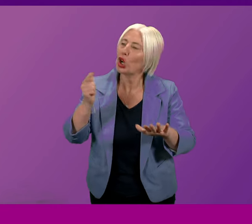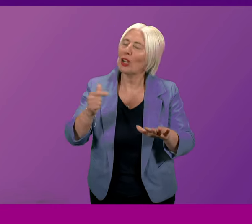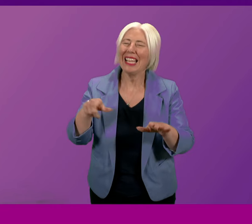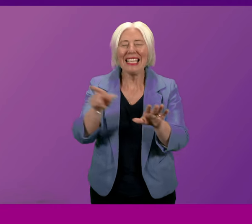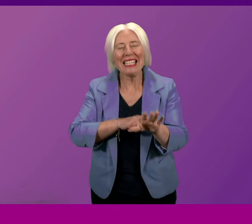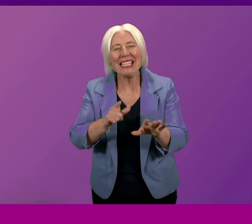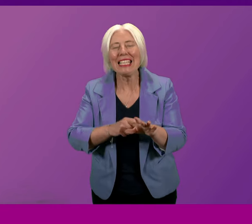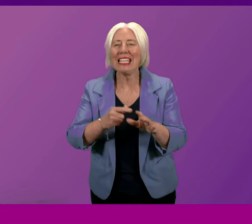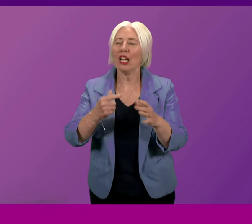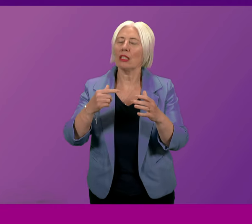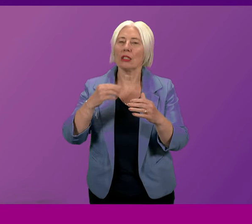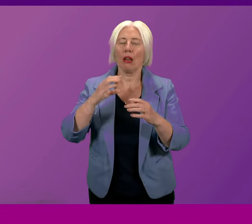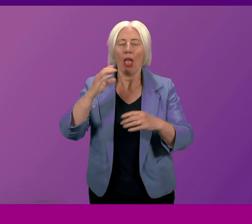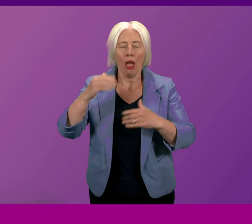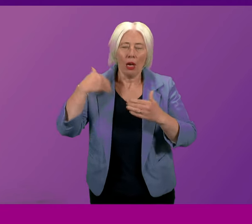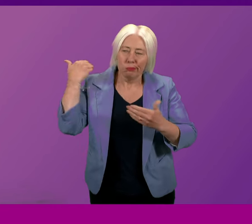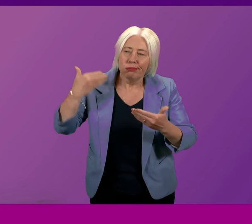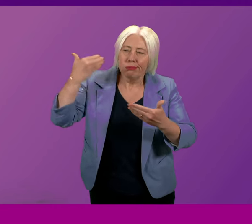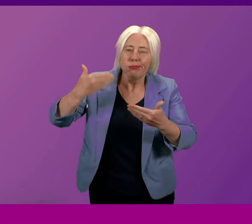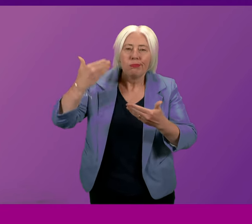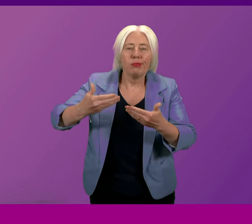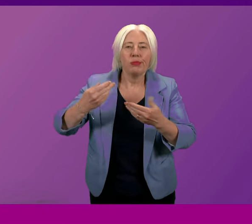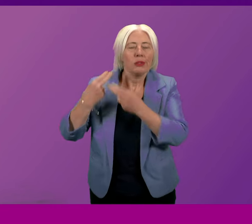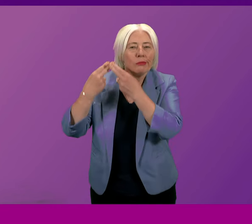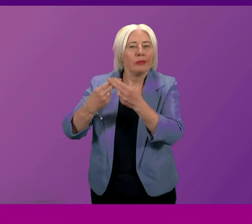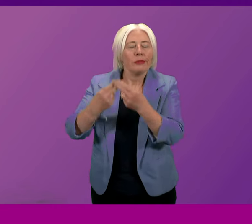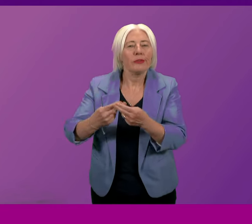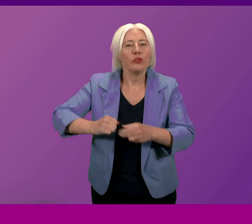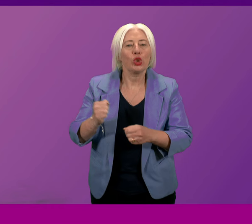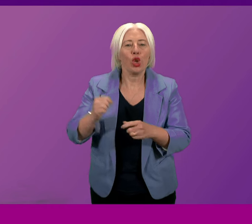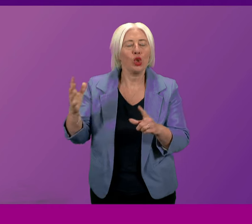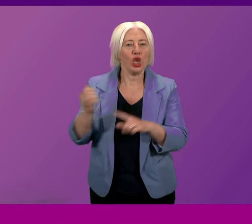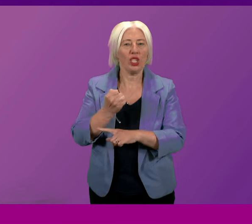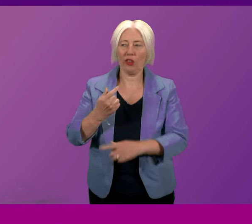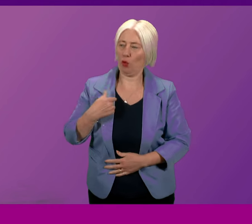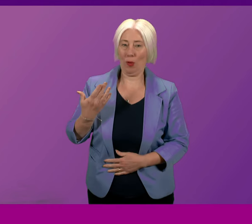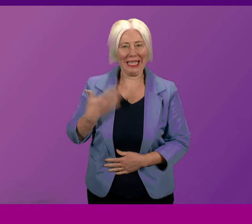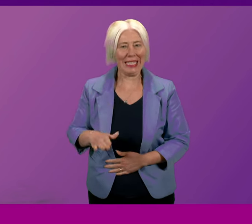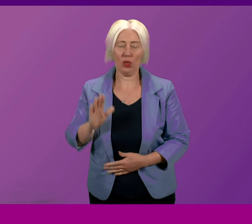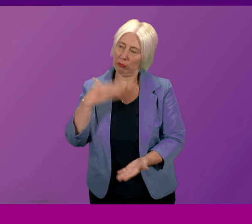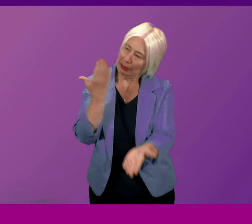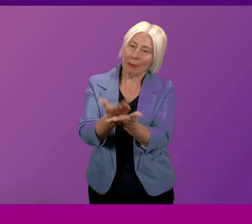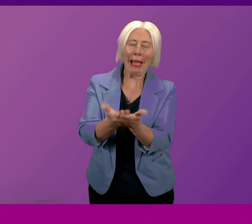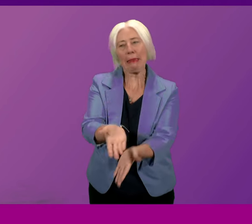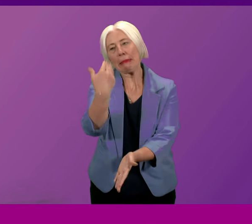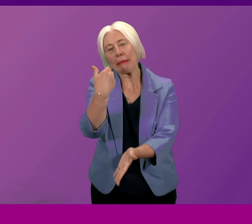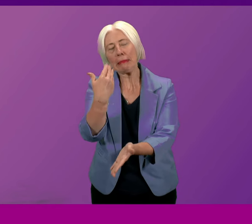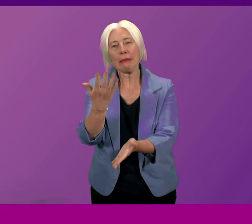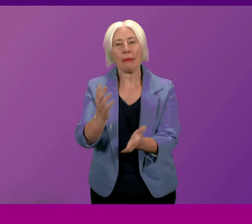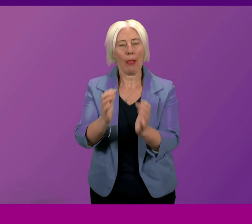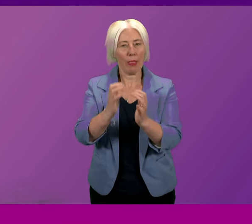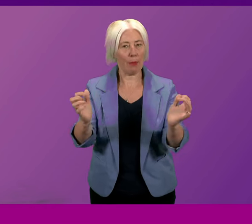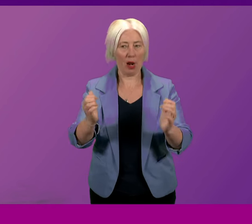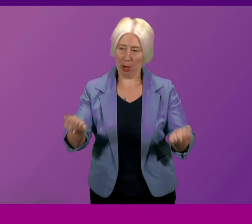decades, generations for Scotland to achieve what it needed and demanded. A parliament of its own